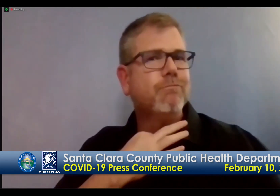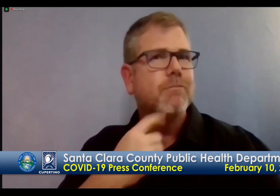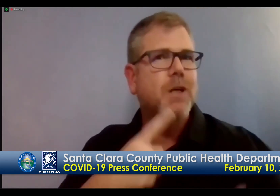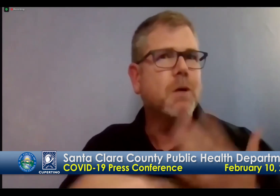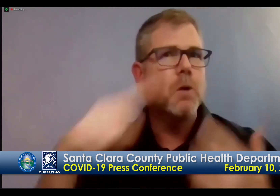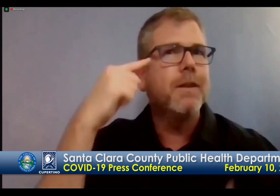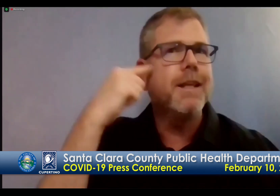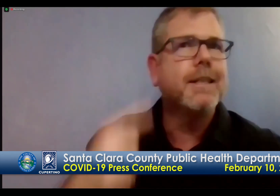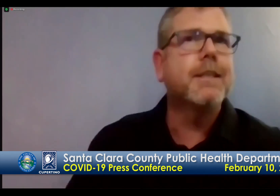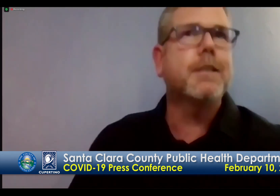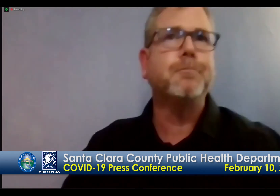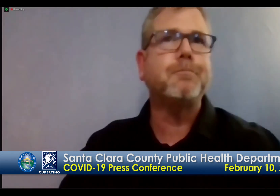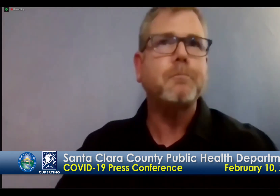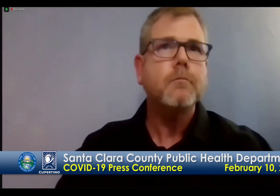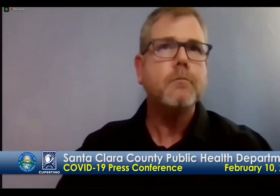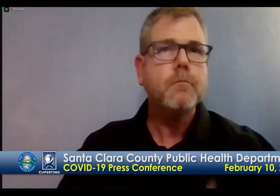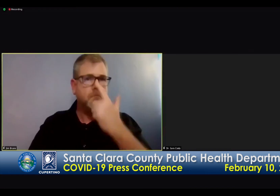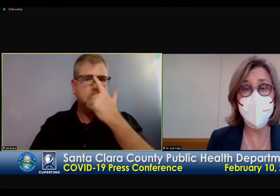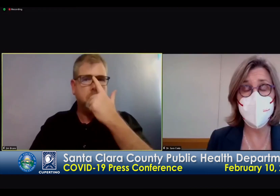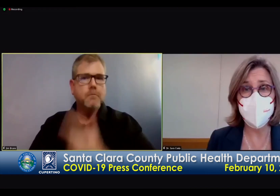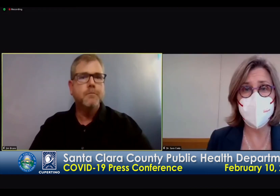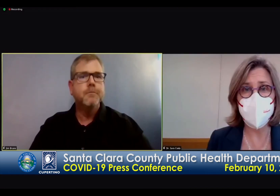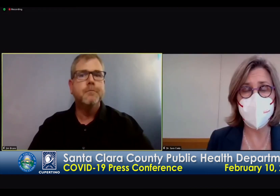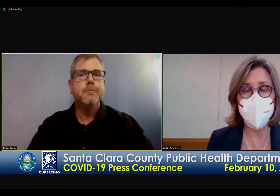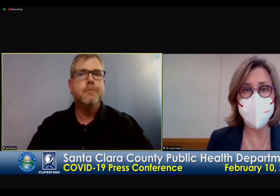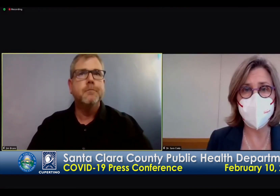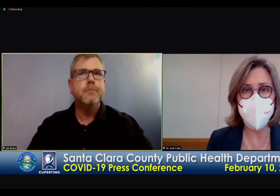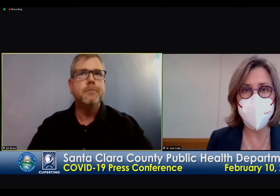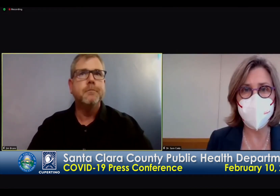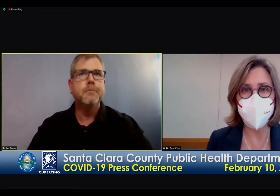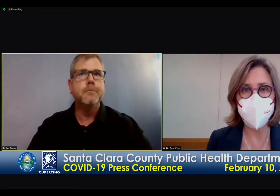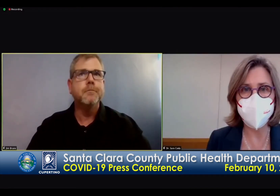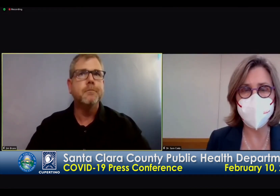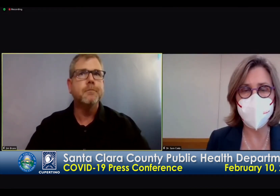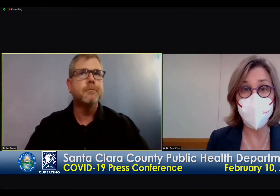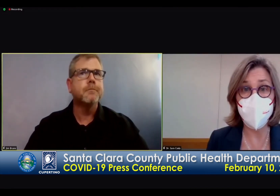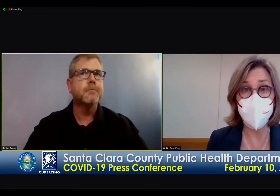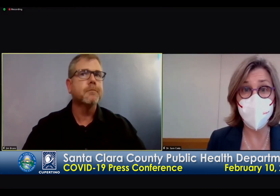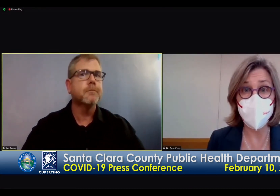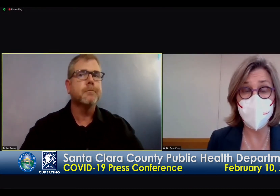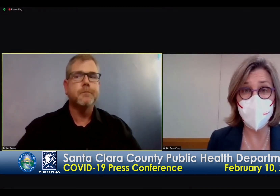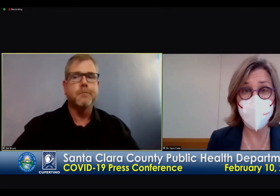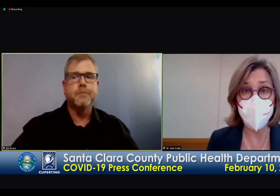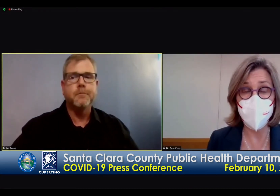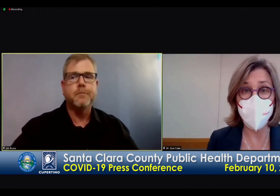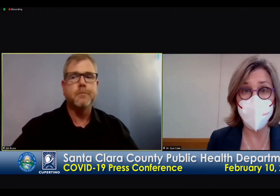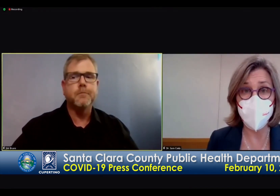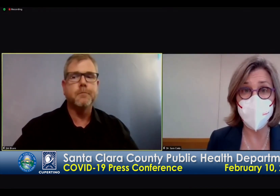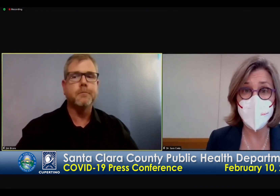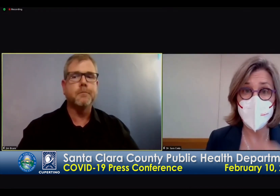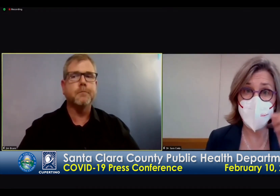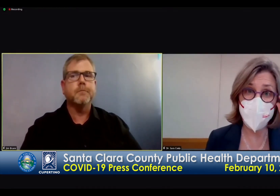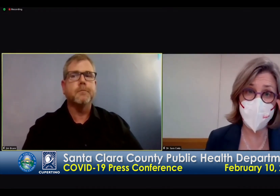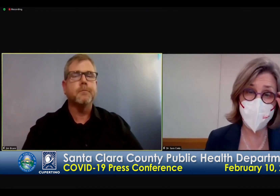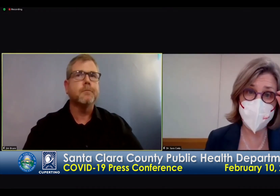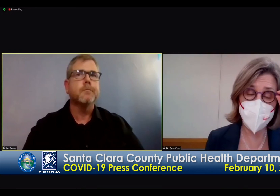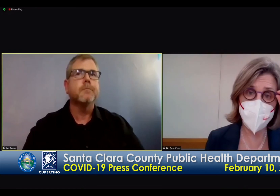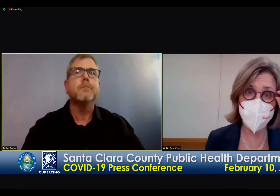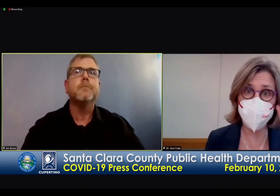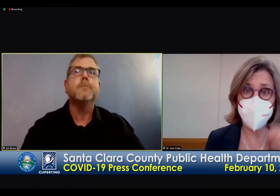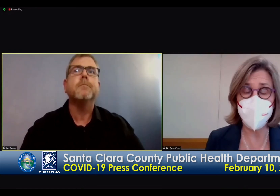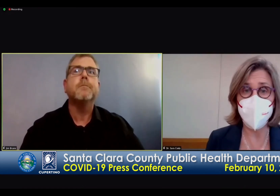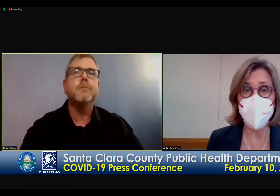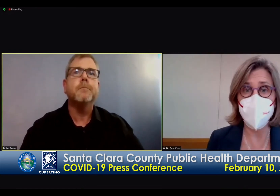I think, you know, the good news, to put a positive spin on this, is that we know a lot more than we